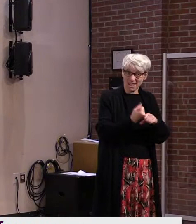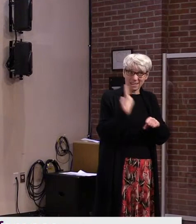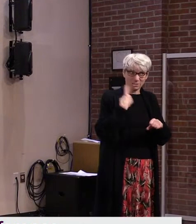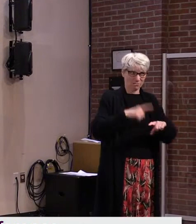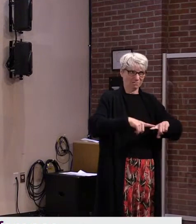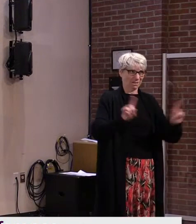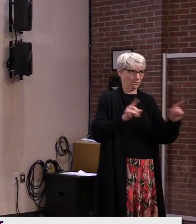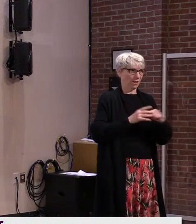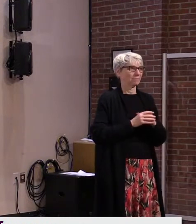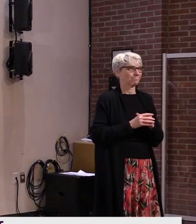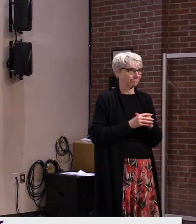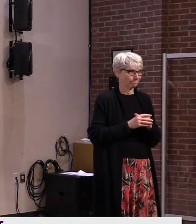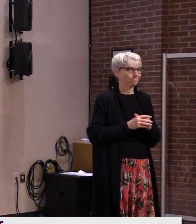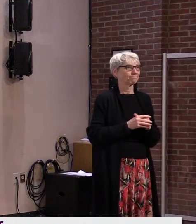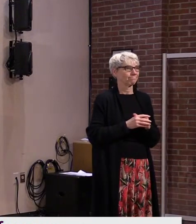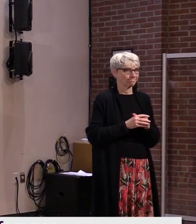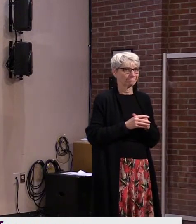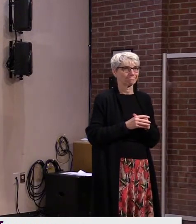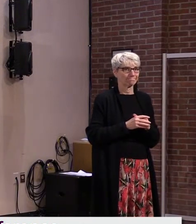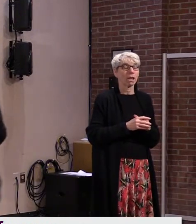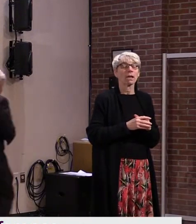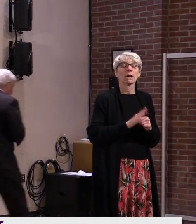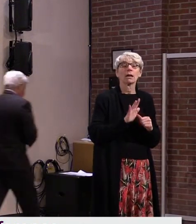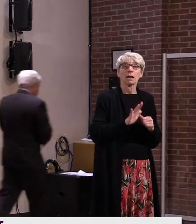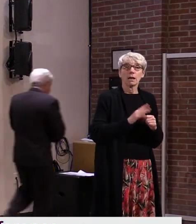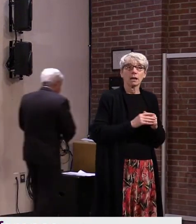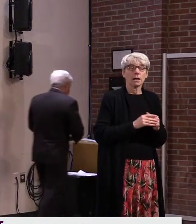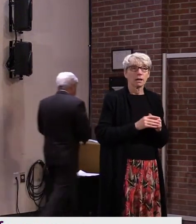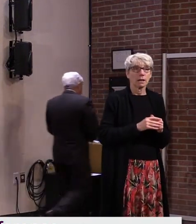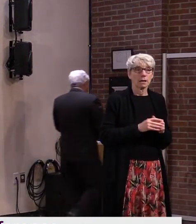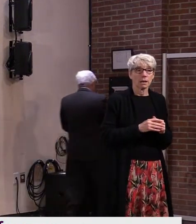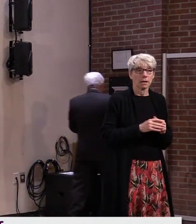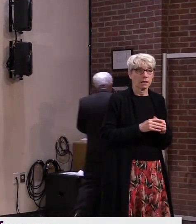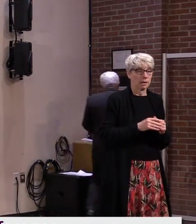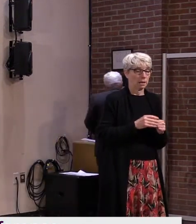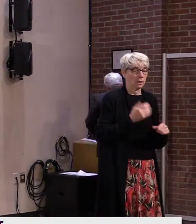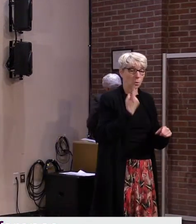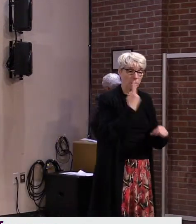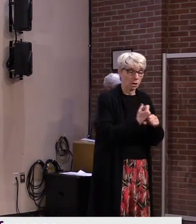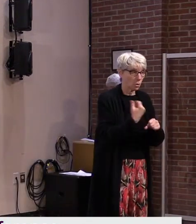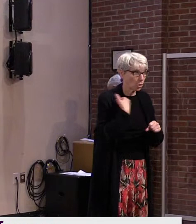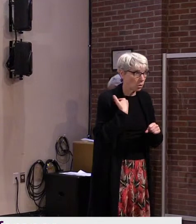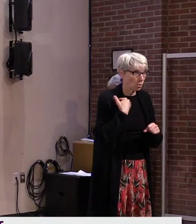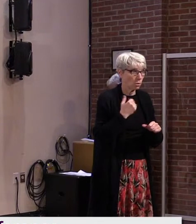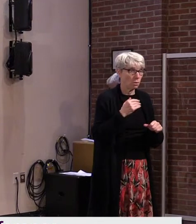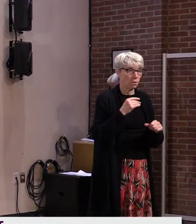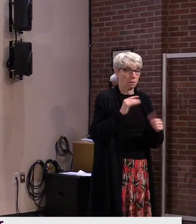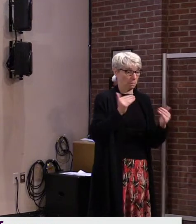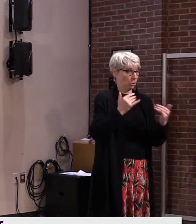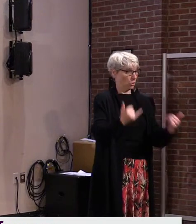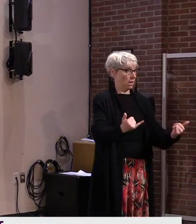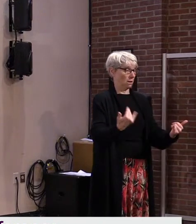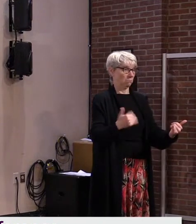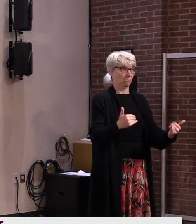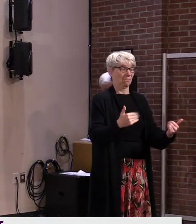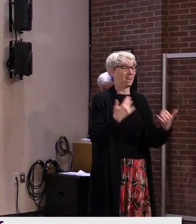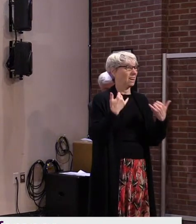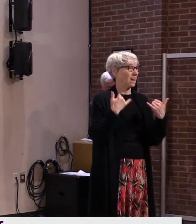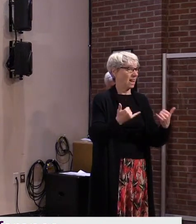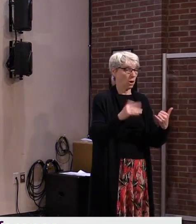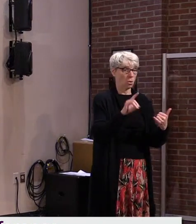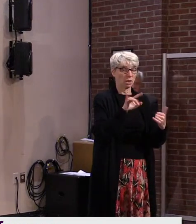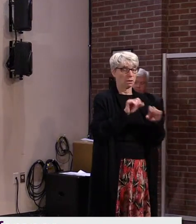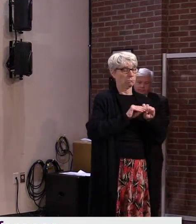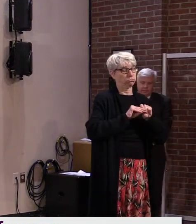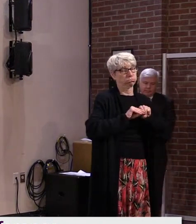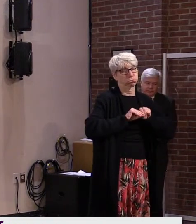lot. At a time when transmission of virus is high and someone is